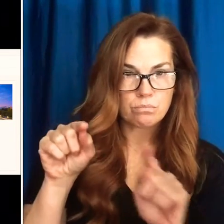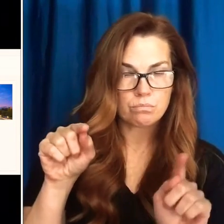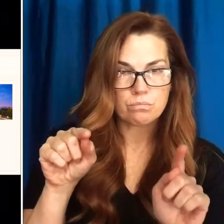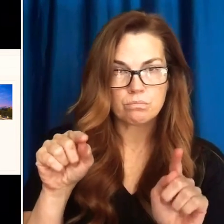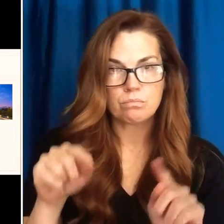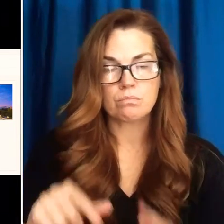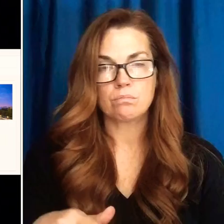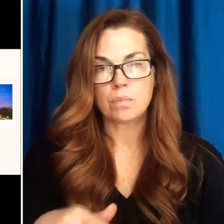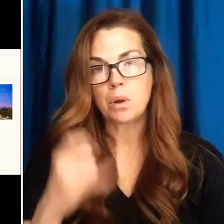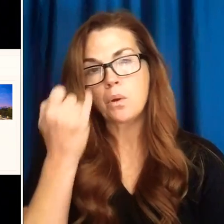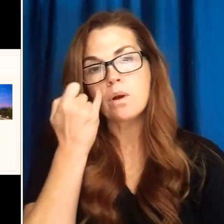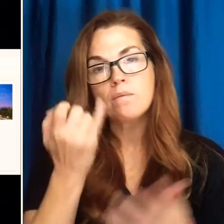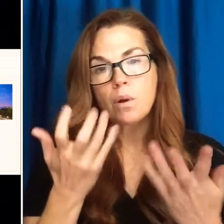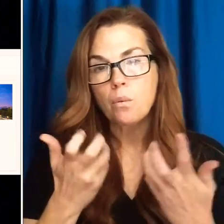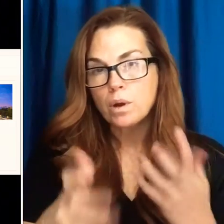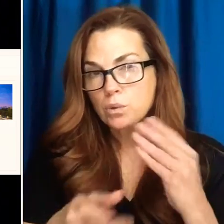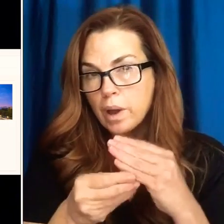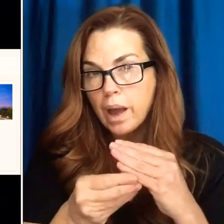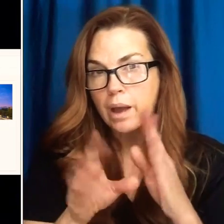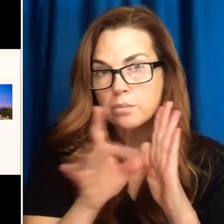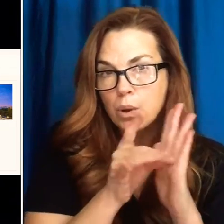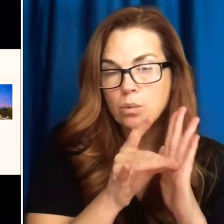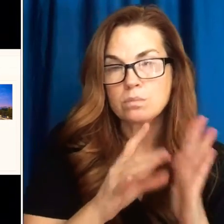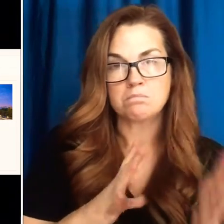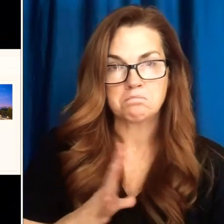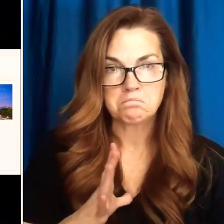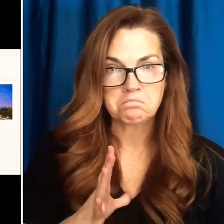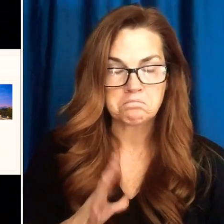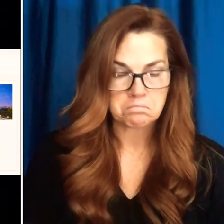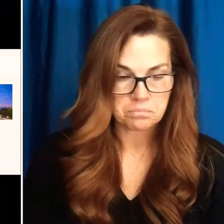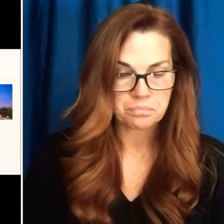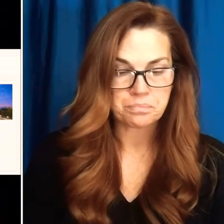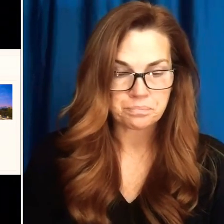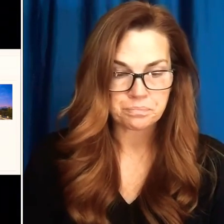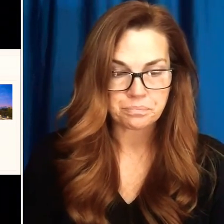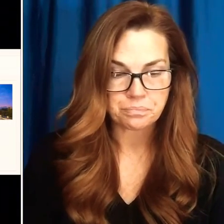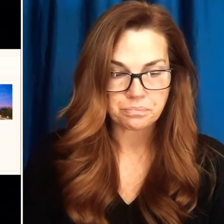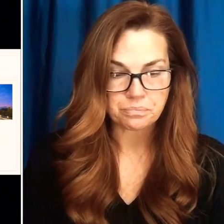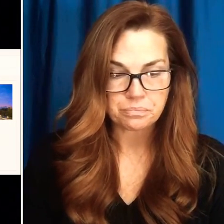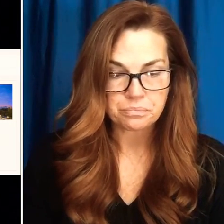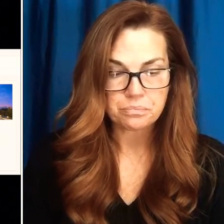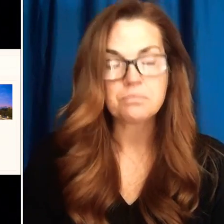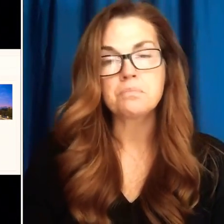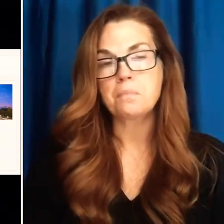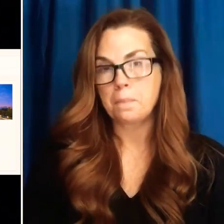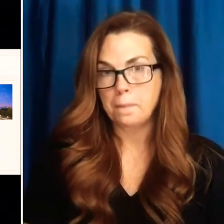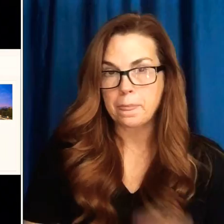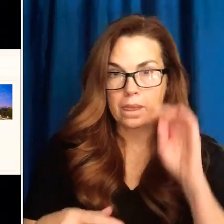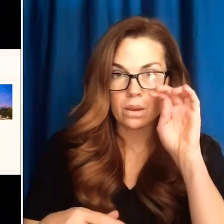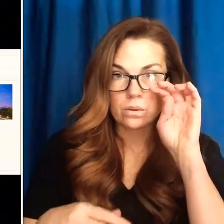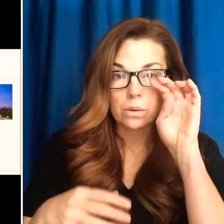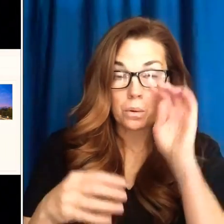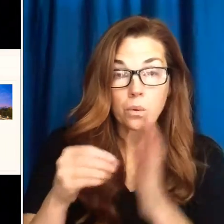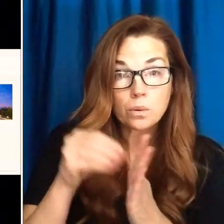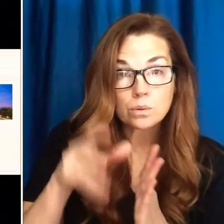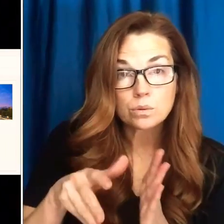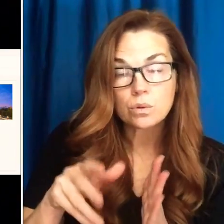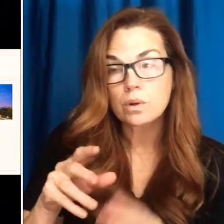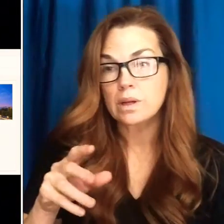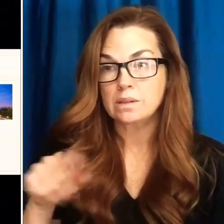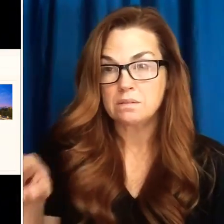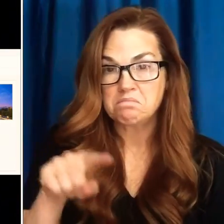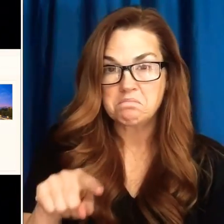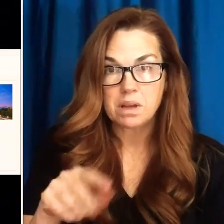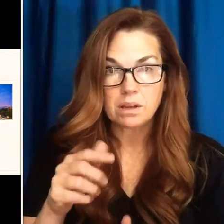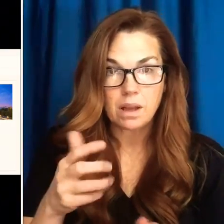I had the stylus or if I was using a touchscreen, I could write with my finger. So the students can kind of go back and forth, or if you wanted to go